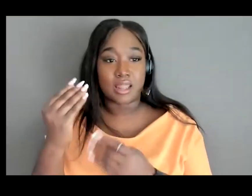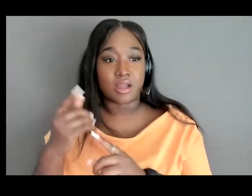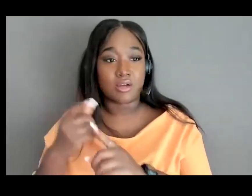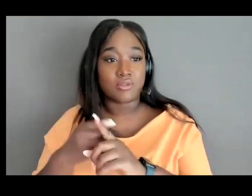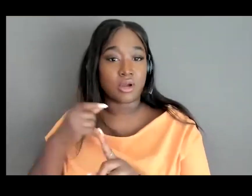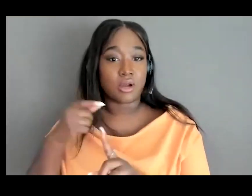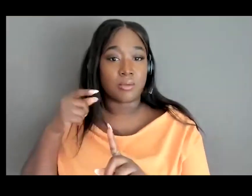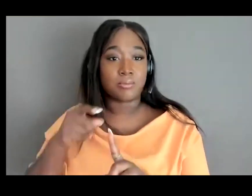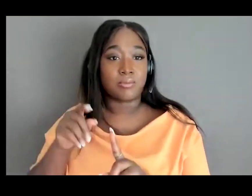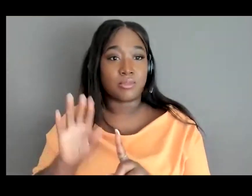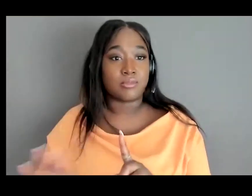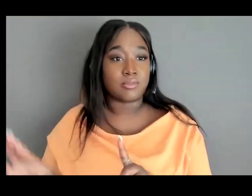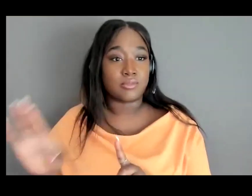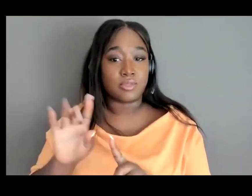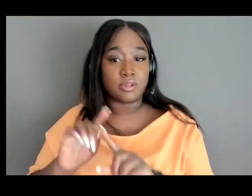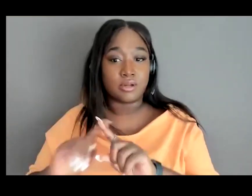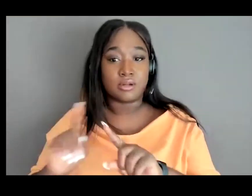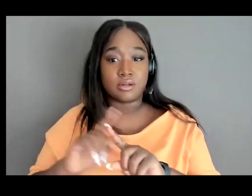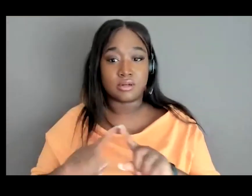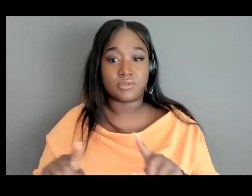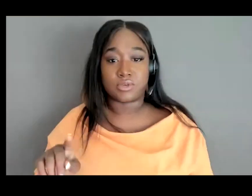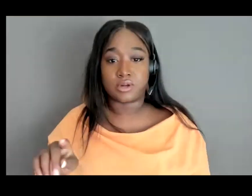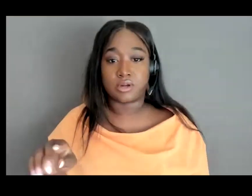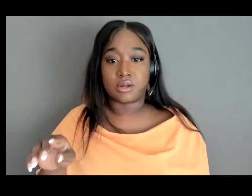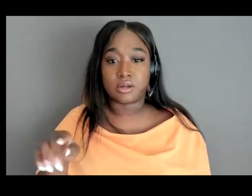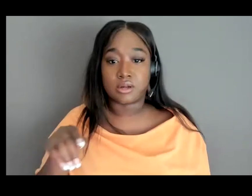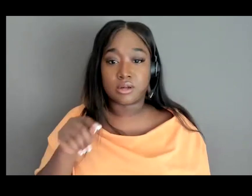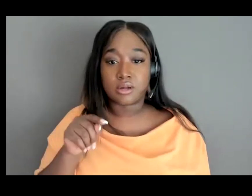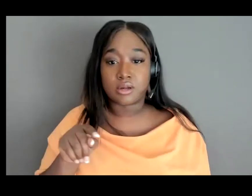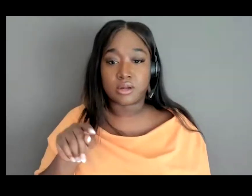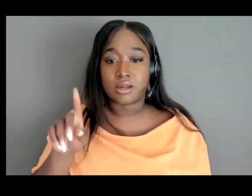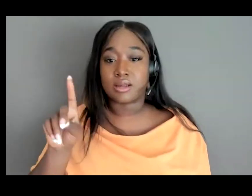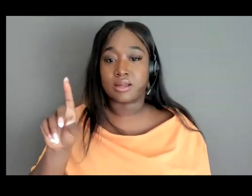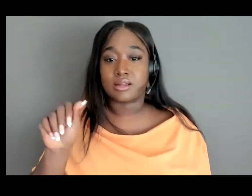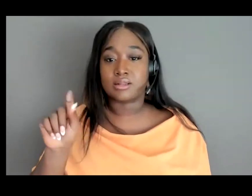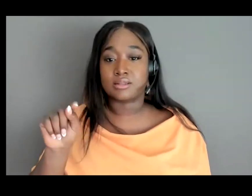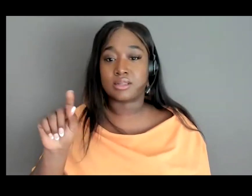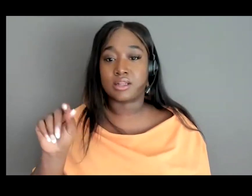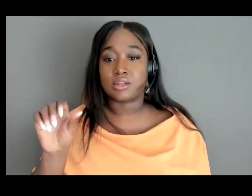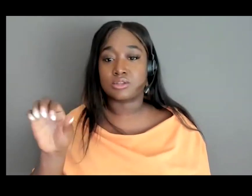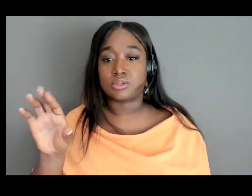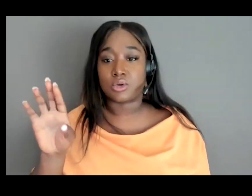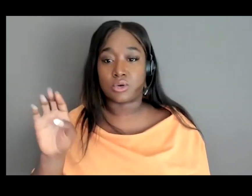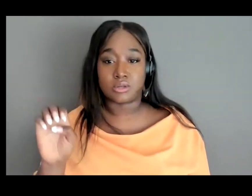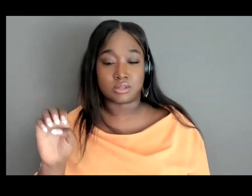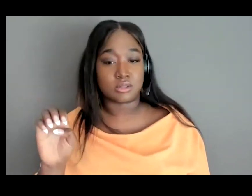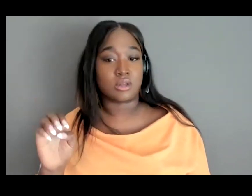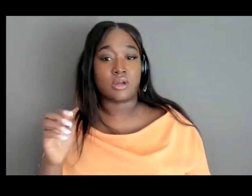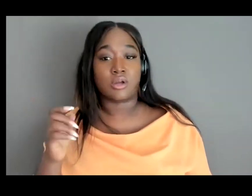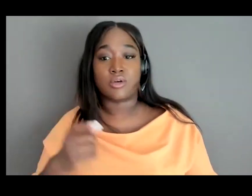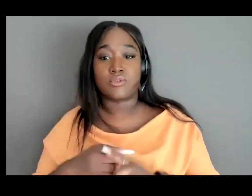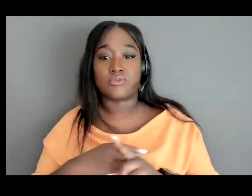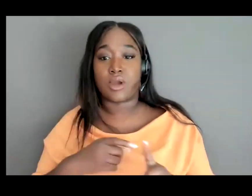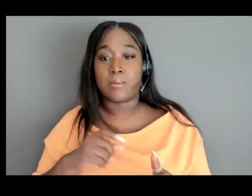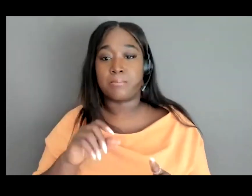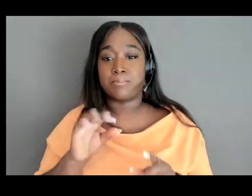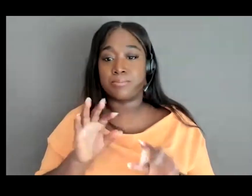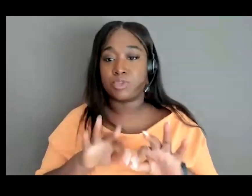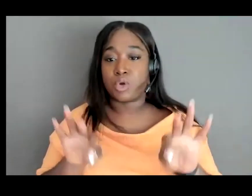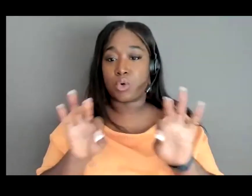paths compare for an hour with human observation? The main jurisdictional challenge for